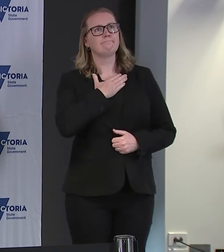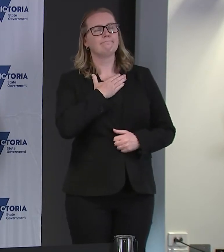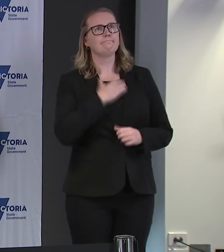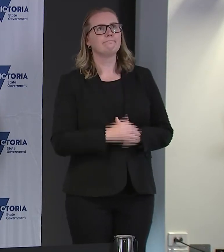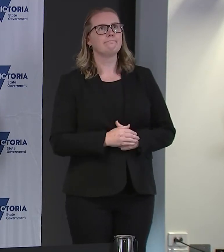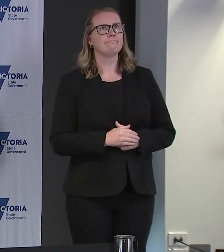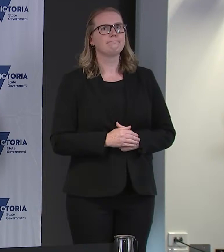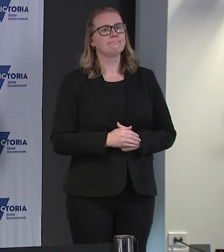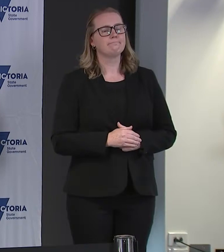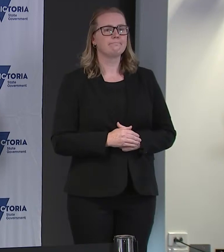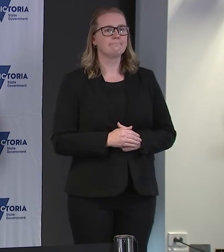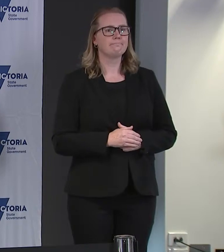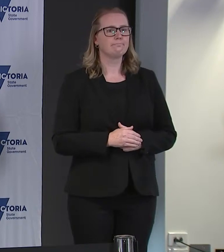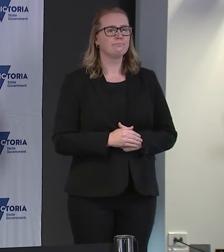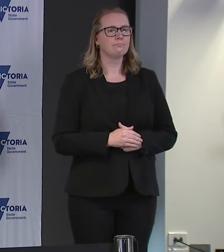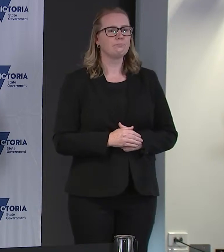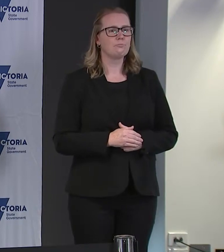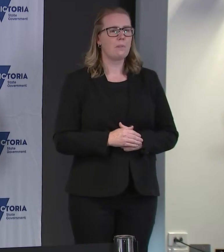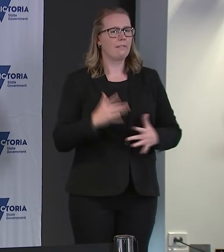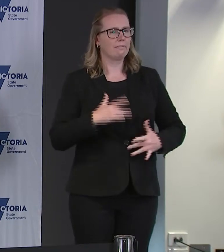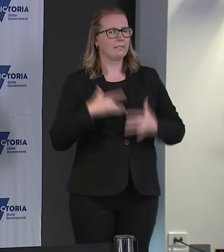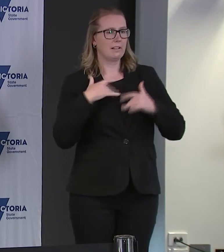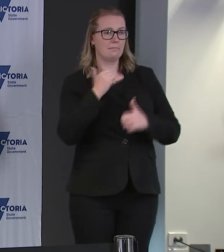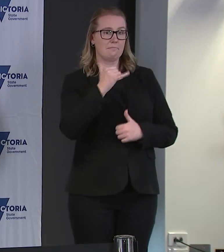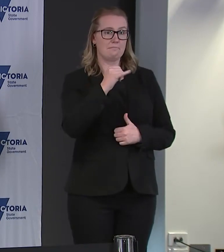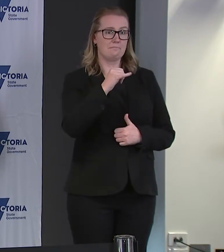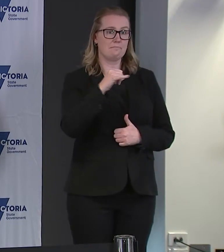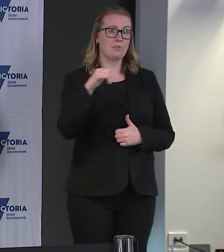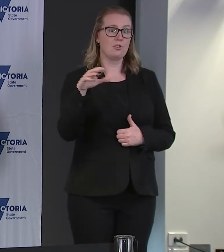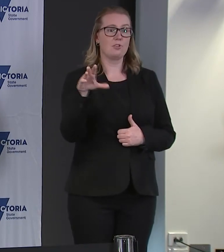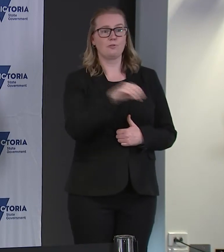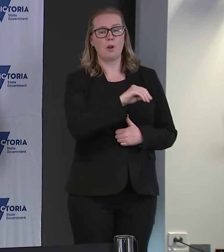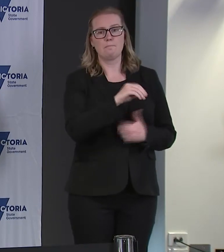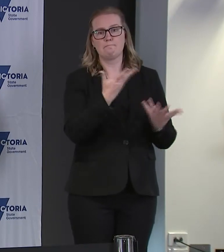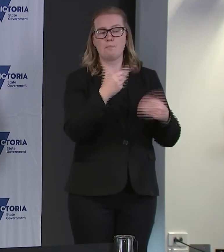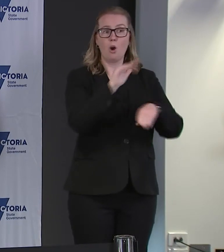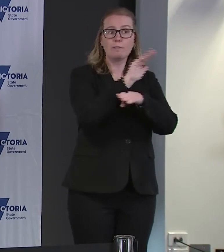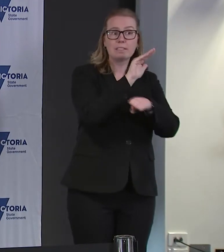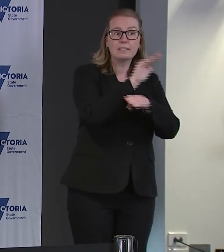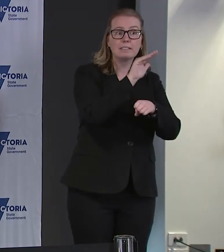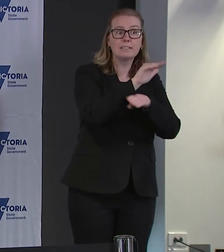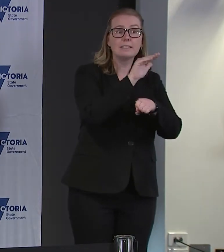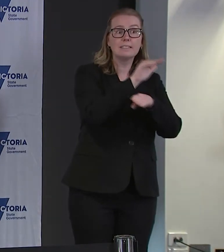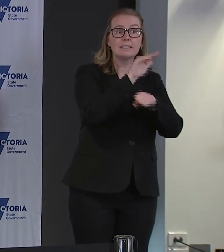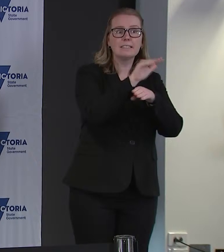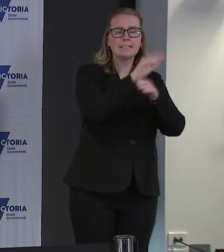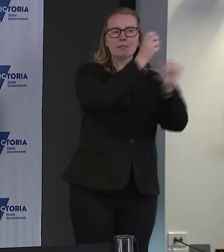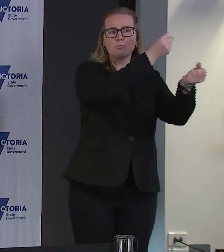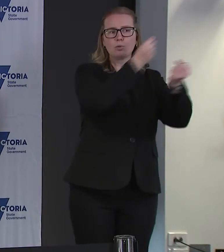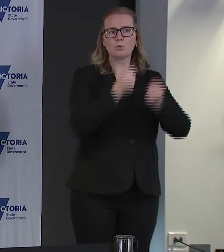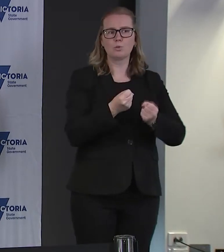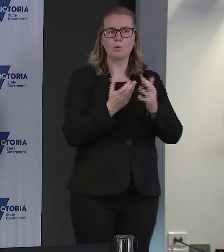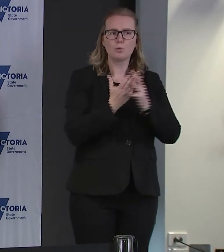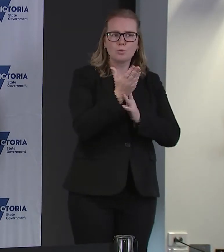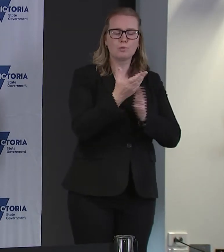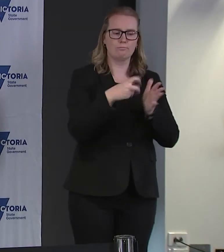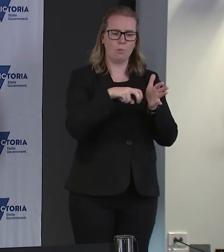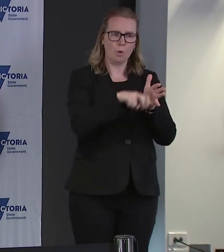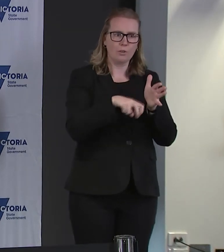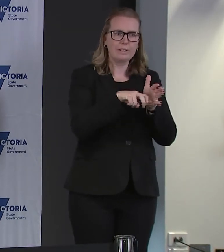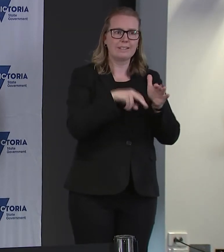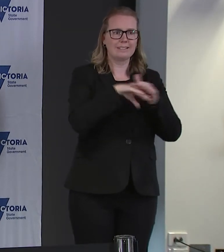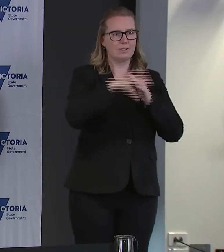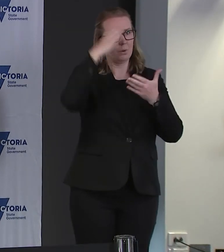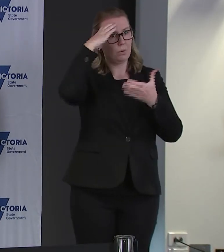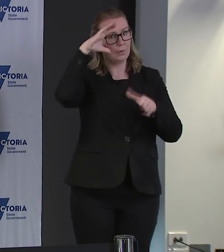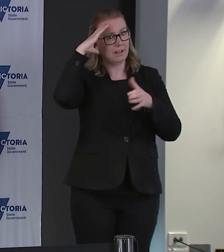it's come in through a importation from overseas through our quarantine hotel system. That